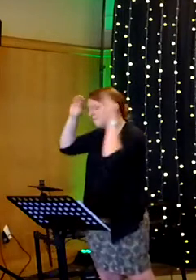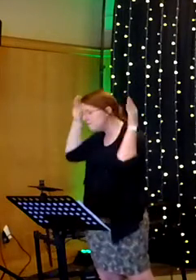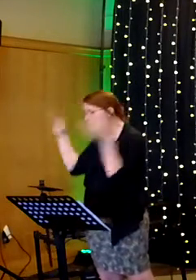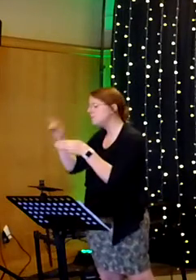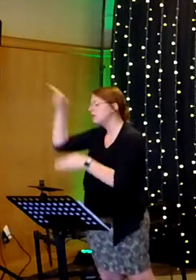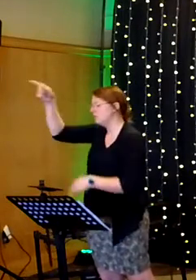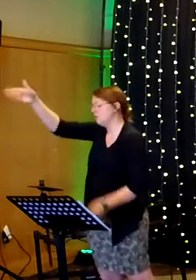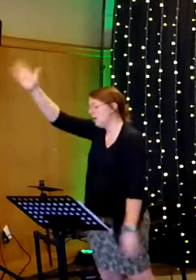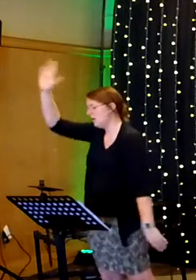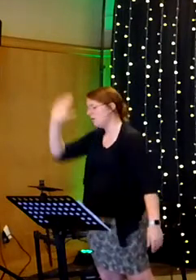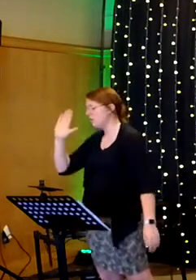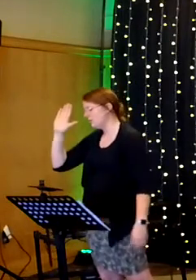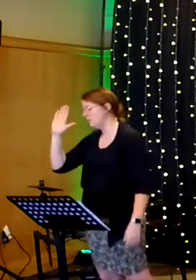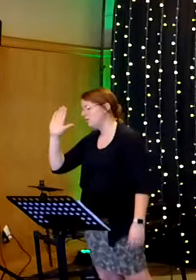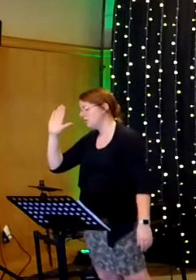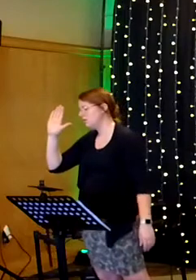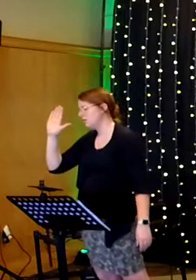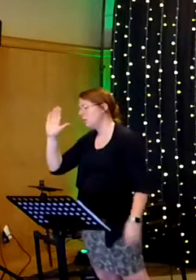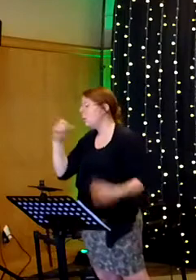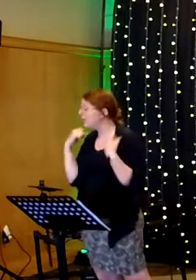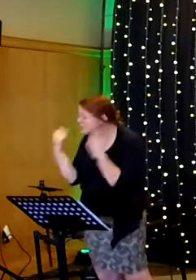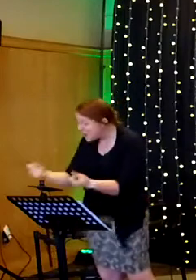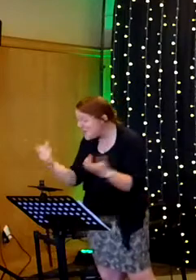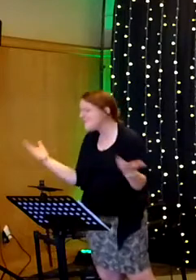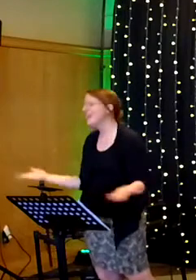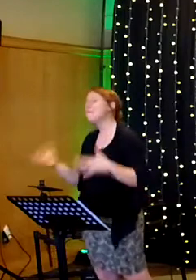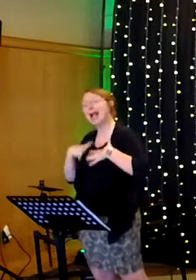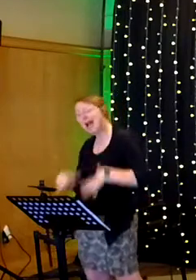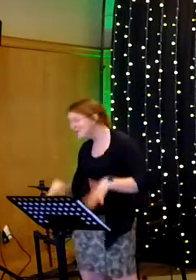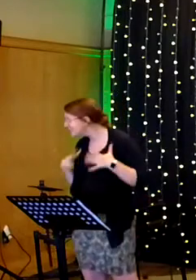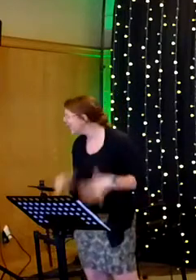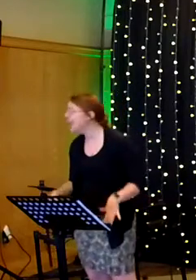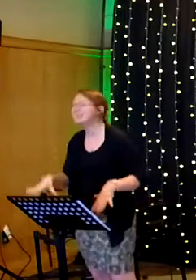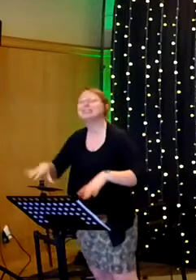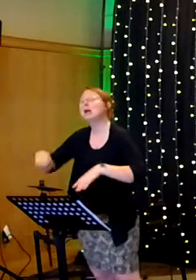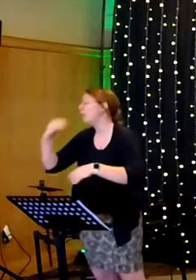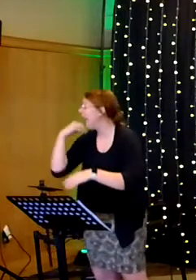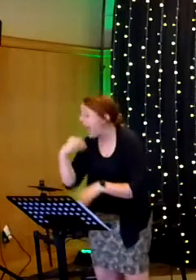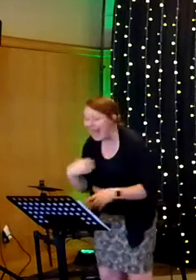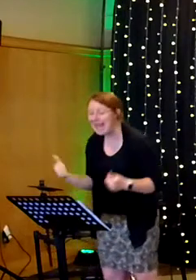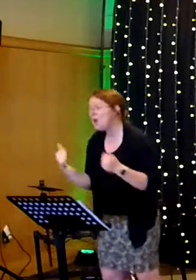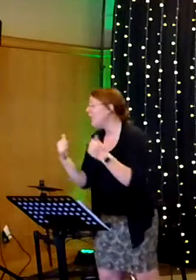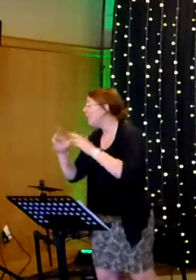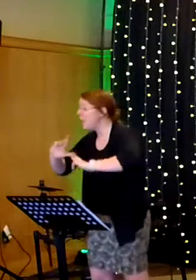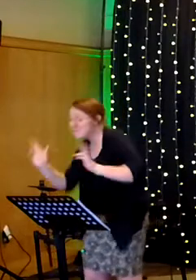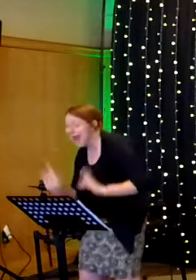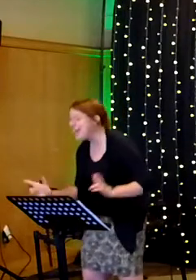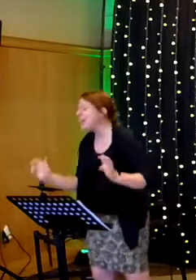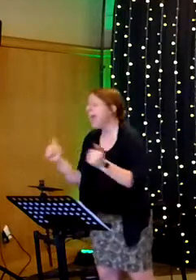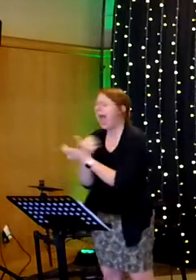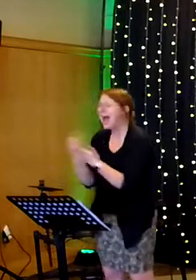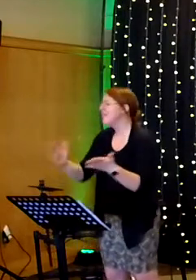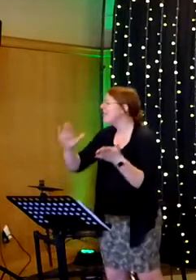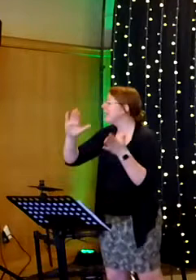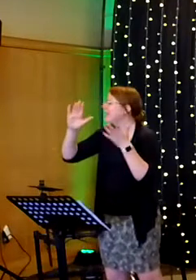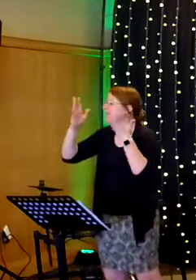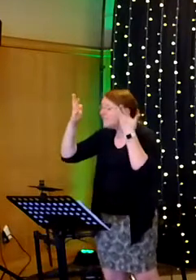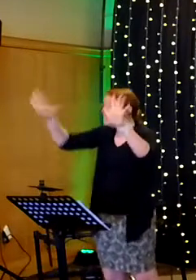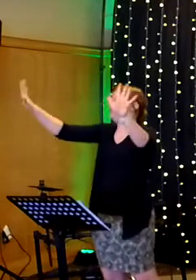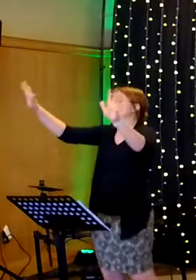you. We drove all the way here. We got dressed. We did all the stuff. And allow us to focus on